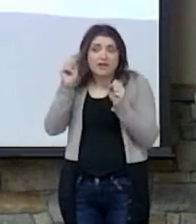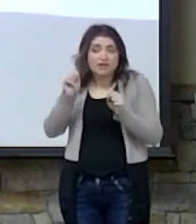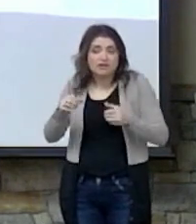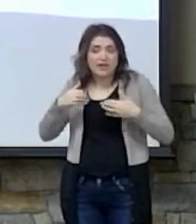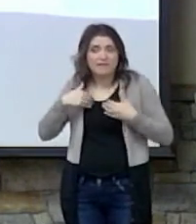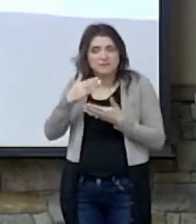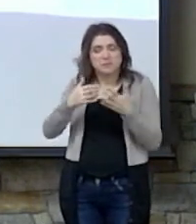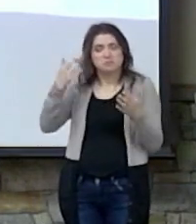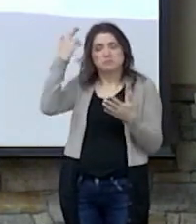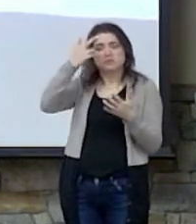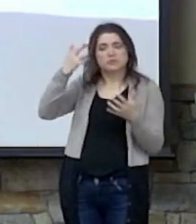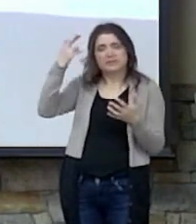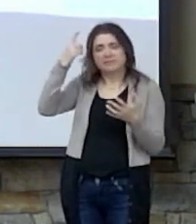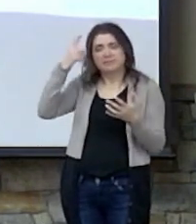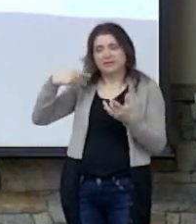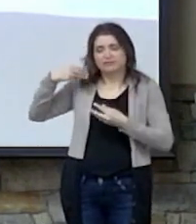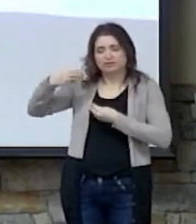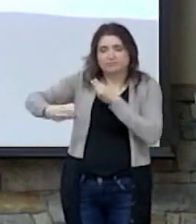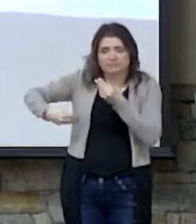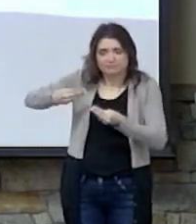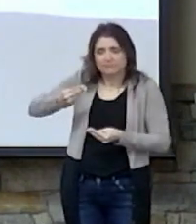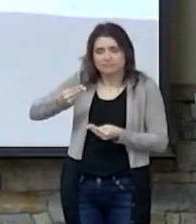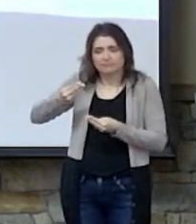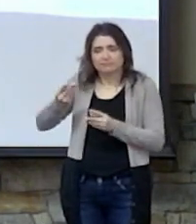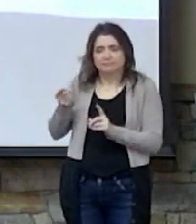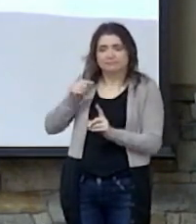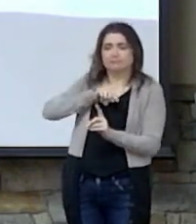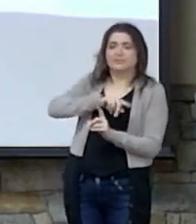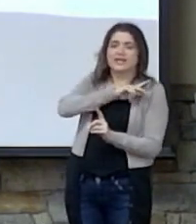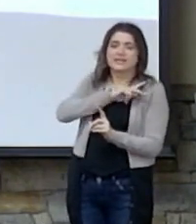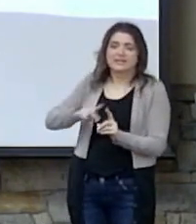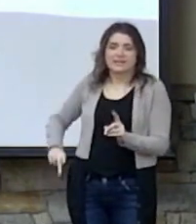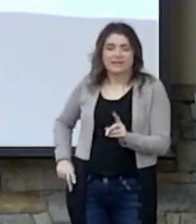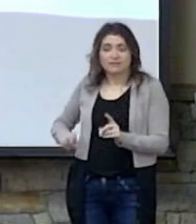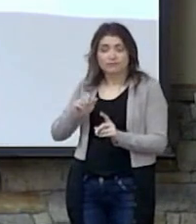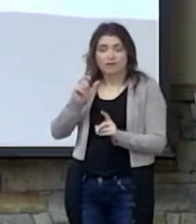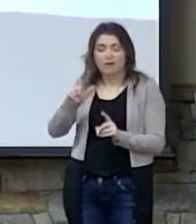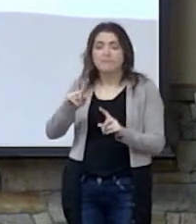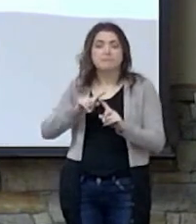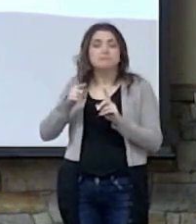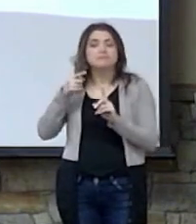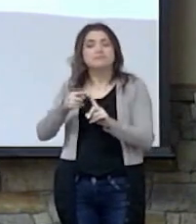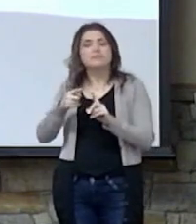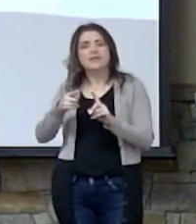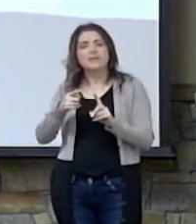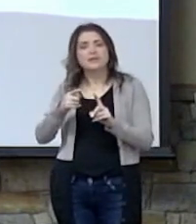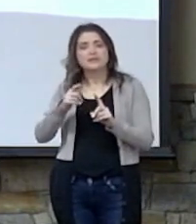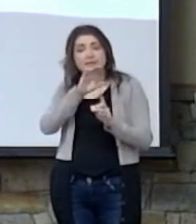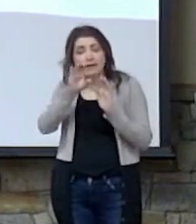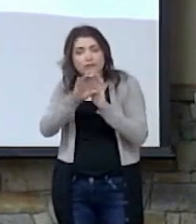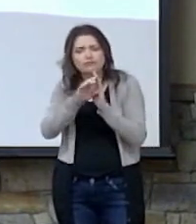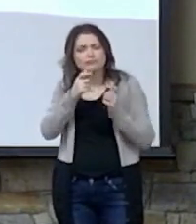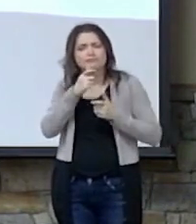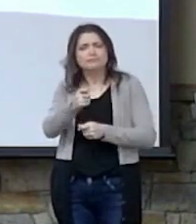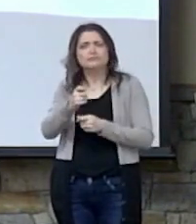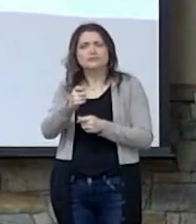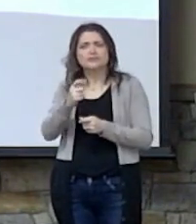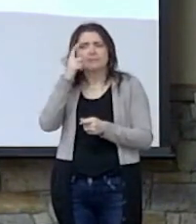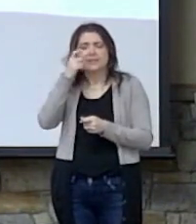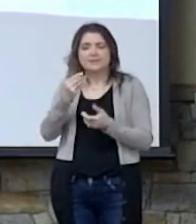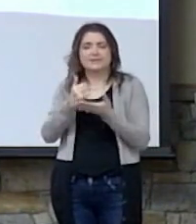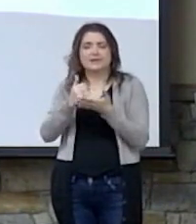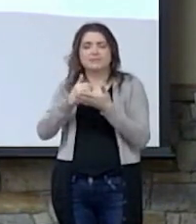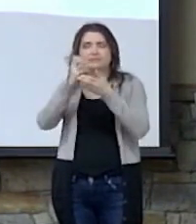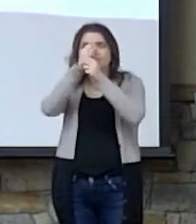their mind. So just the individuals in the story are interesting. They give us insight into what's ultimately going to happen. Now let's look